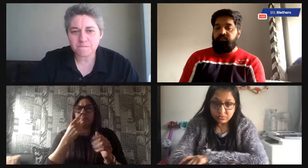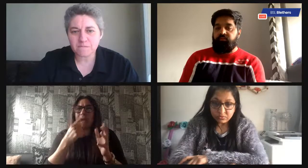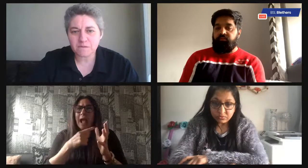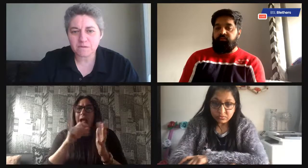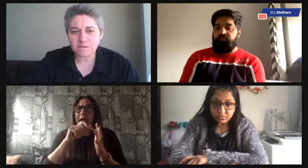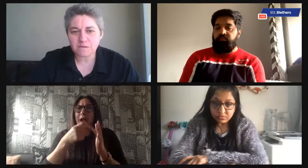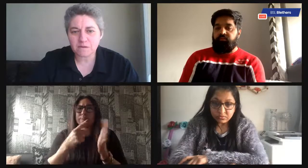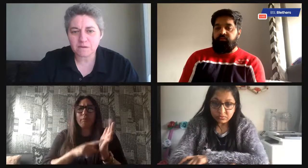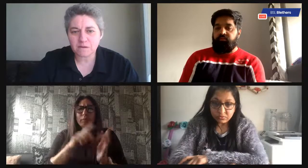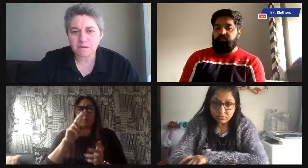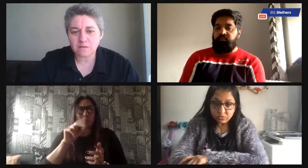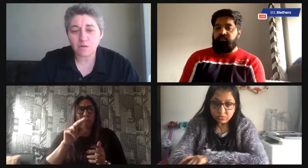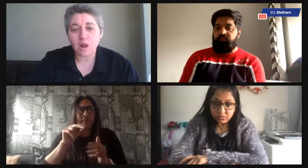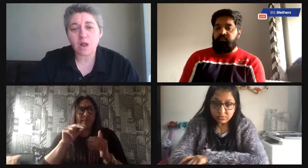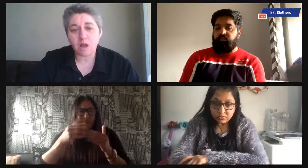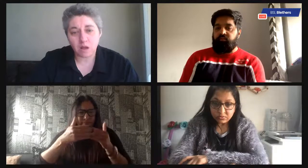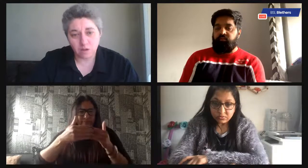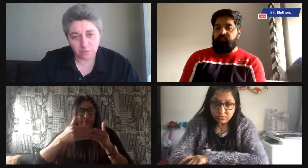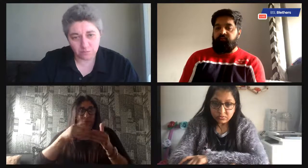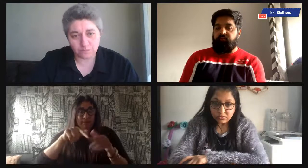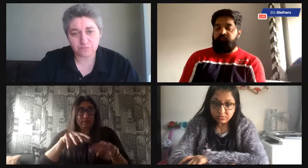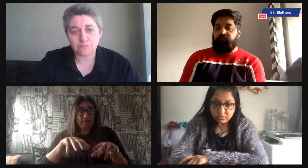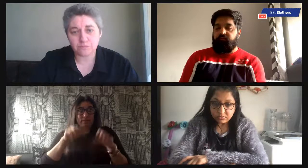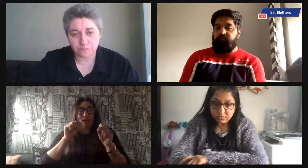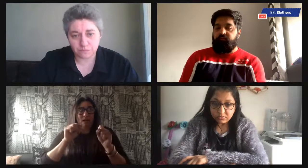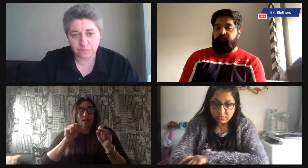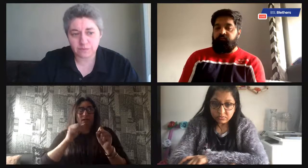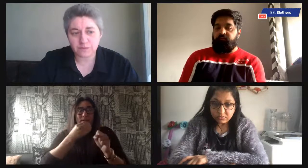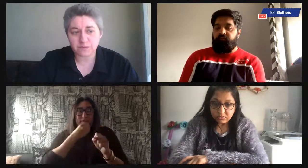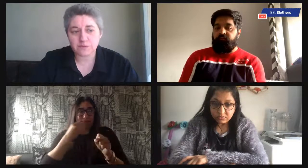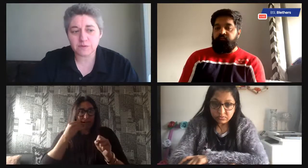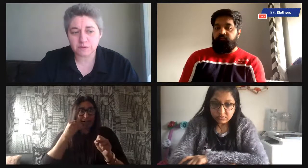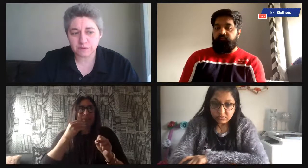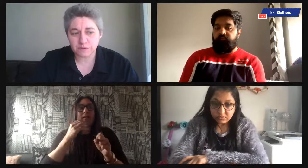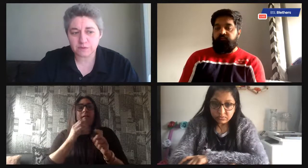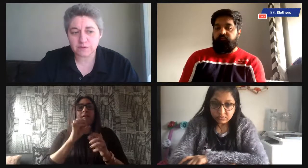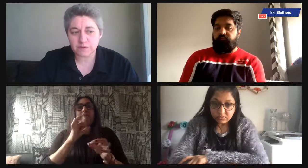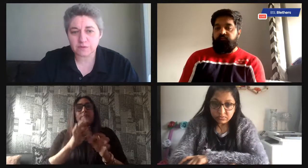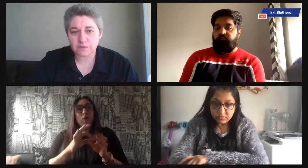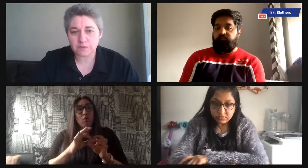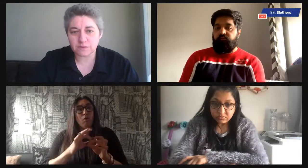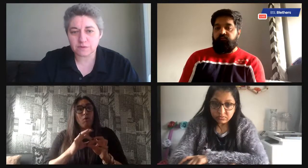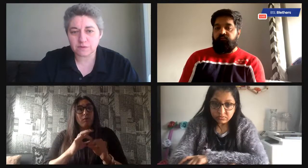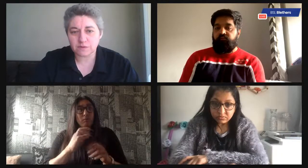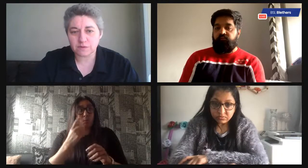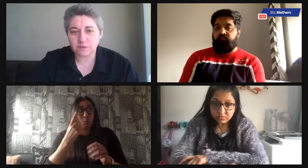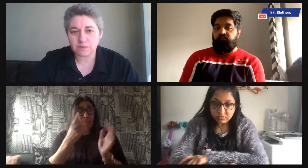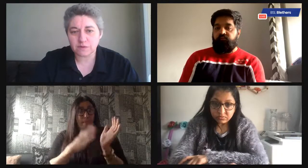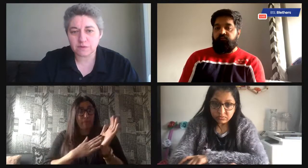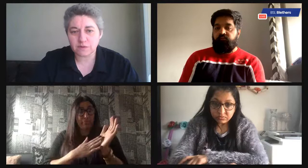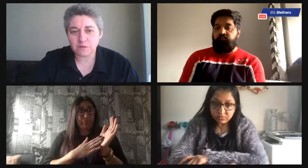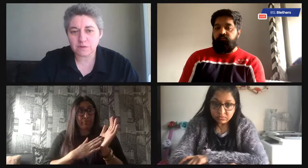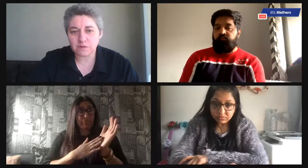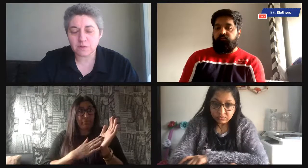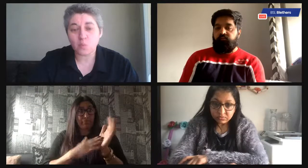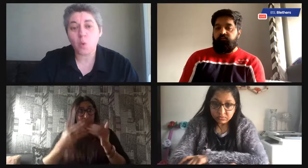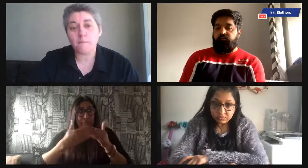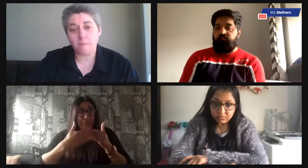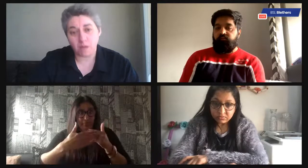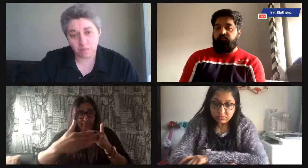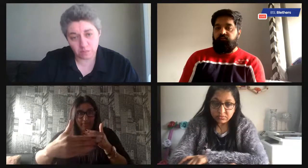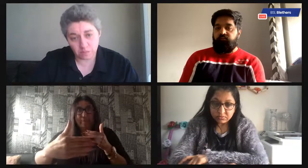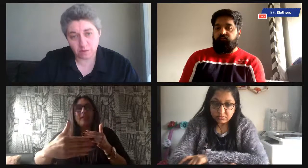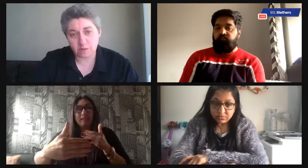or the stomach. And what happens, it starts on April the 12th. Ramadan starts and it's for